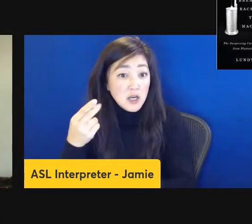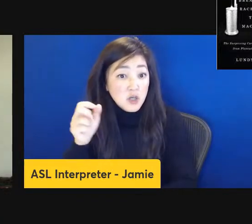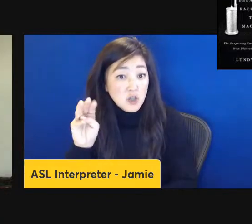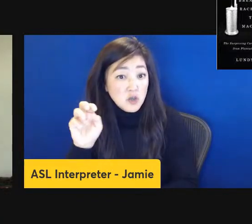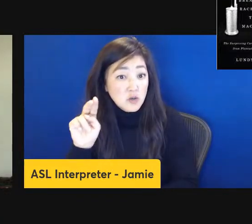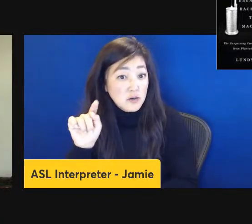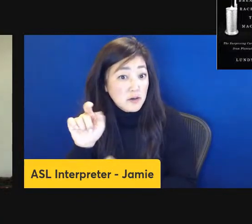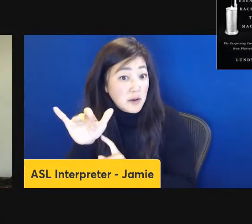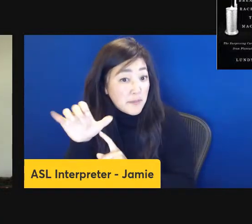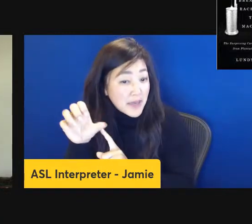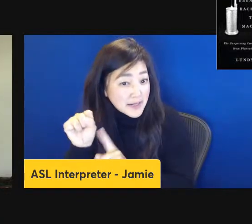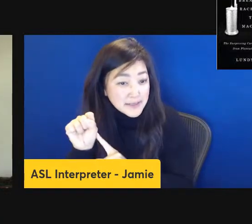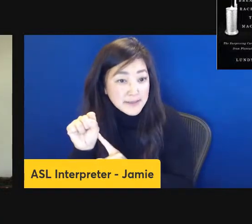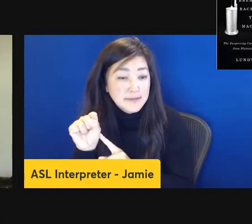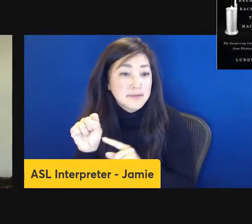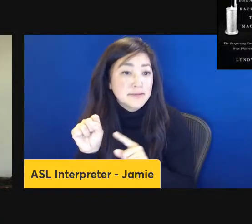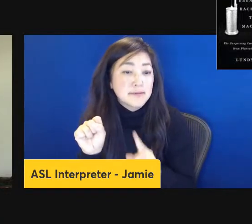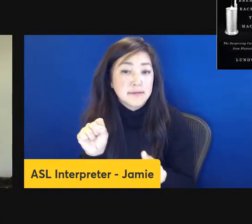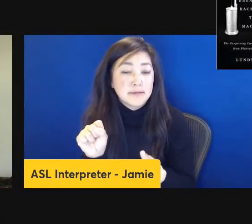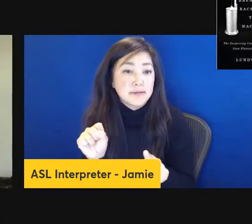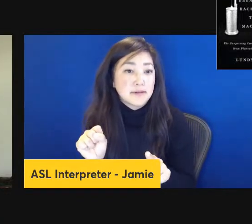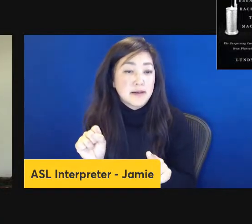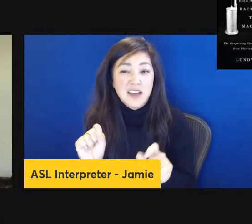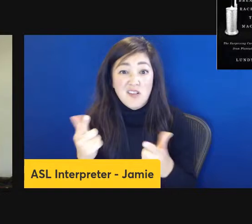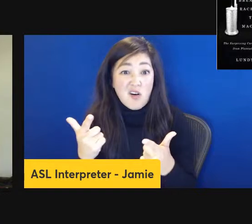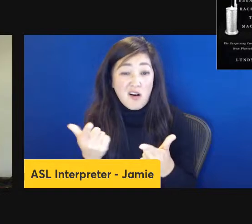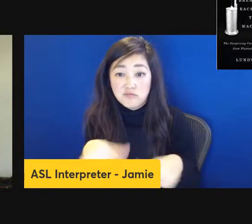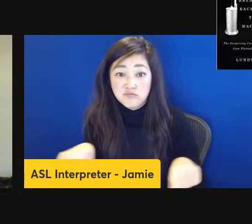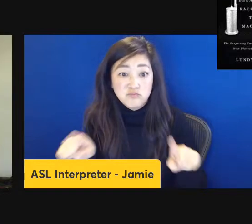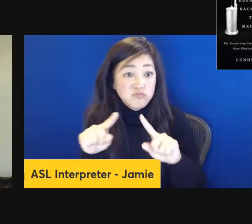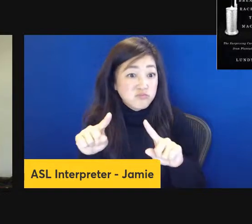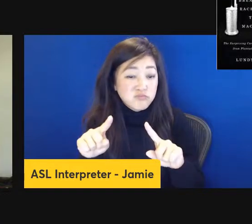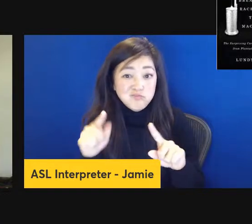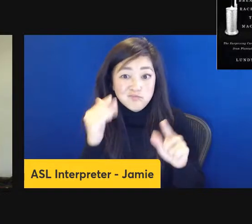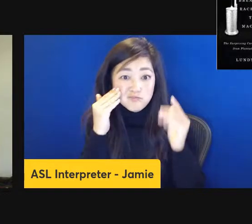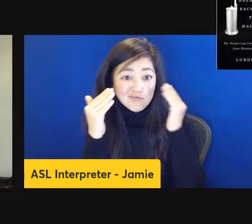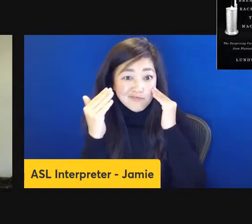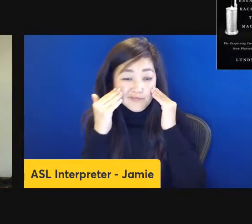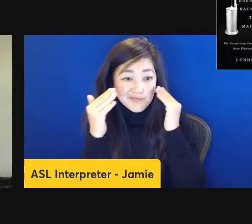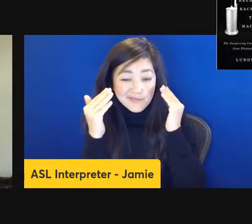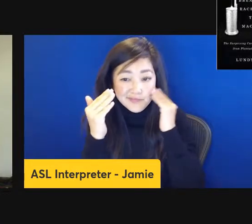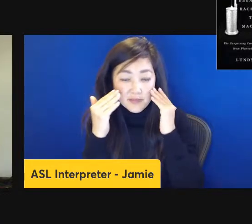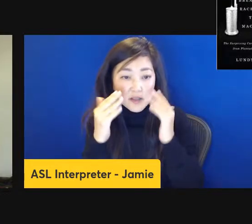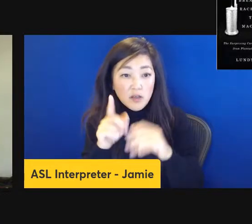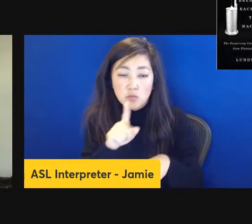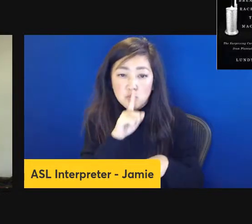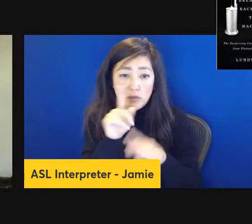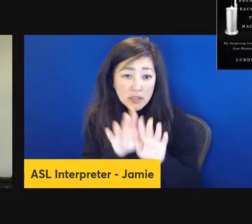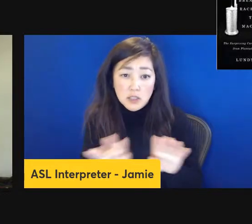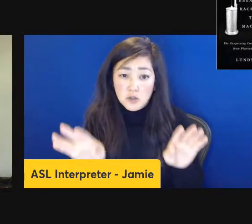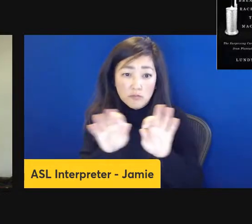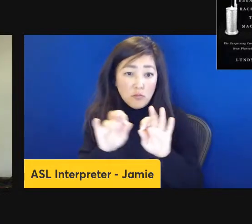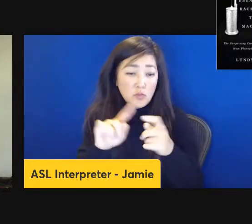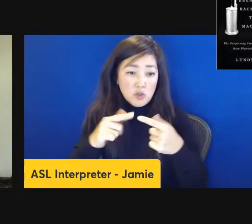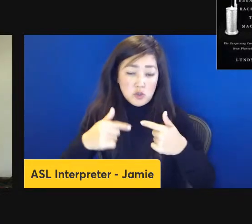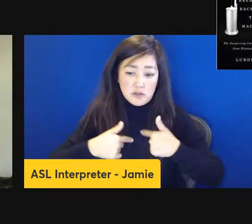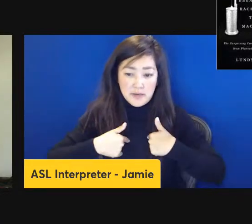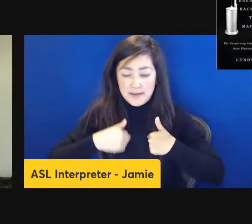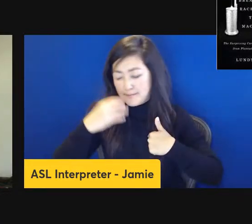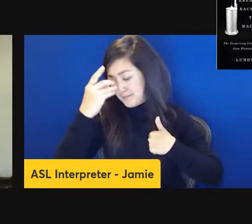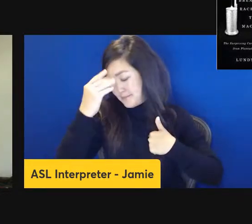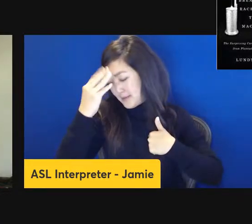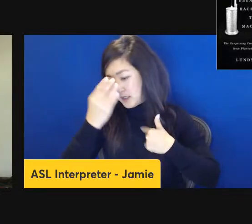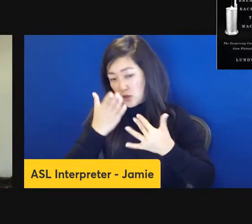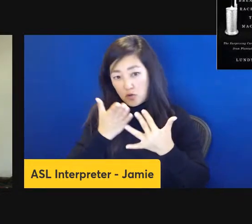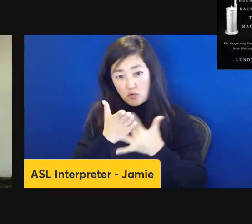and lay knowledges. And that has been important to me in thinking through this project.